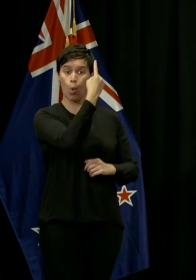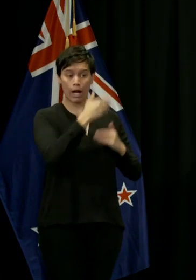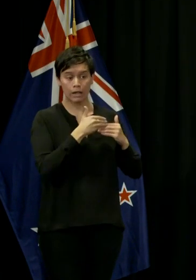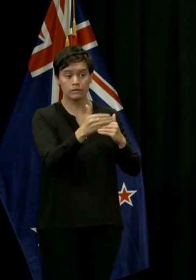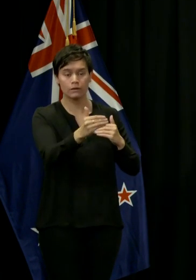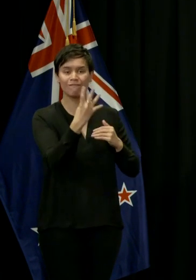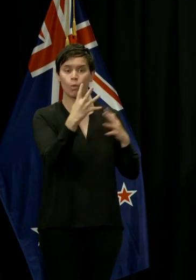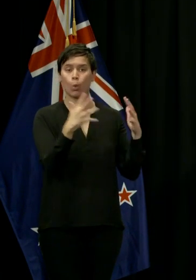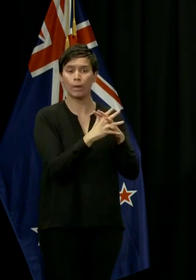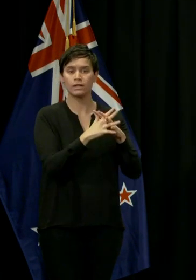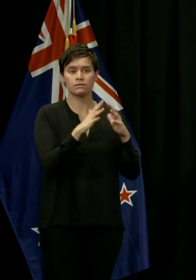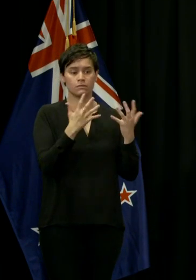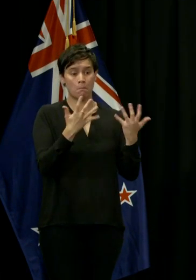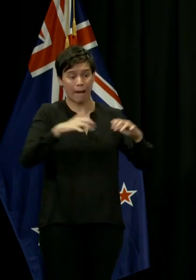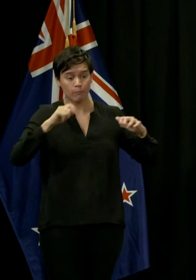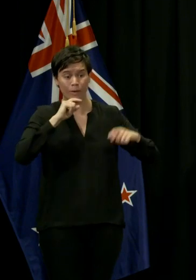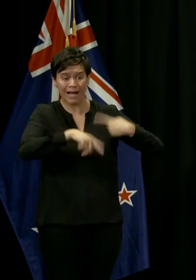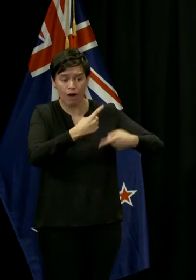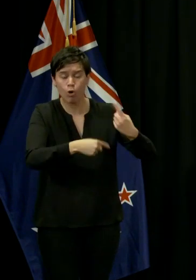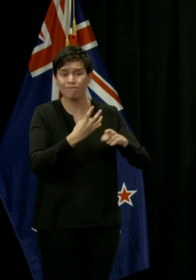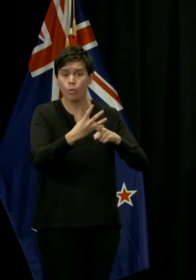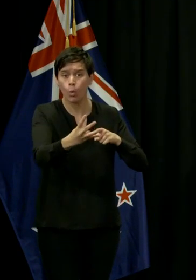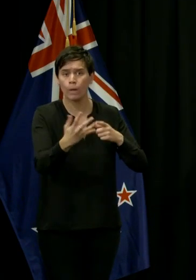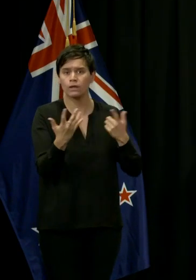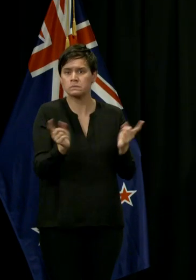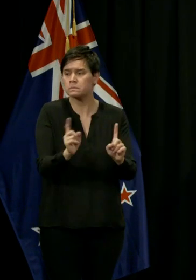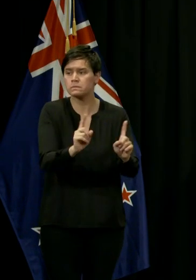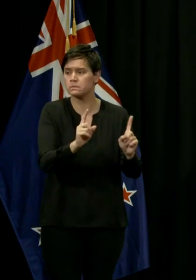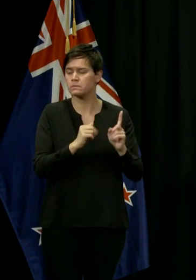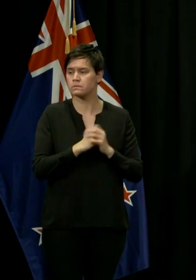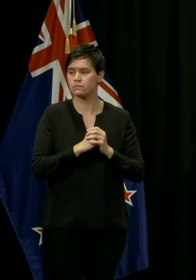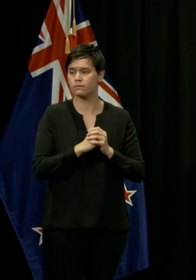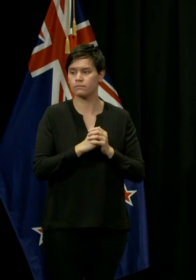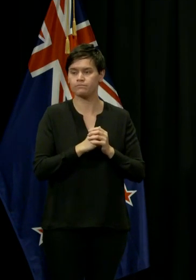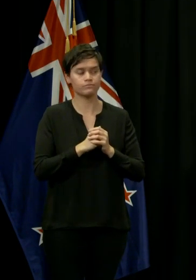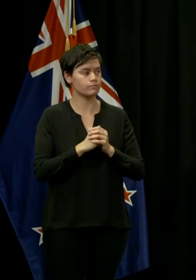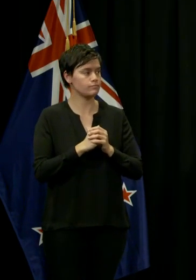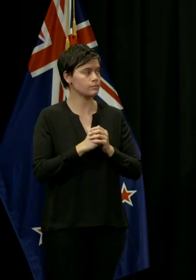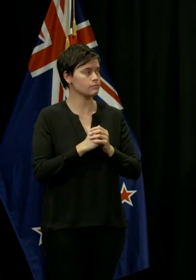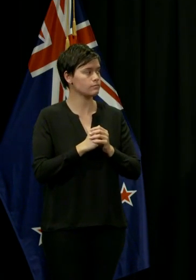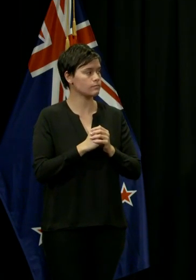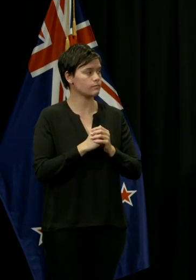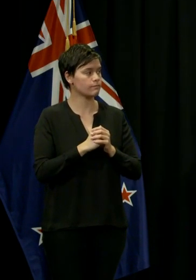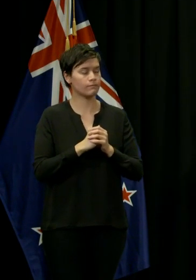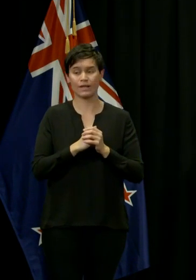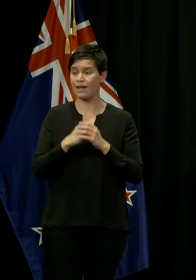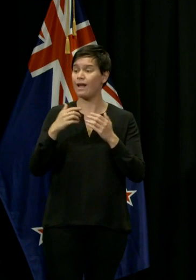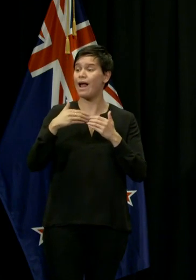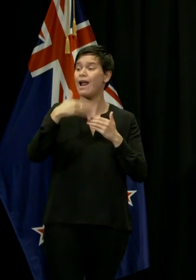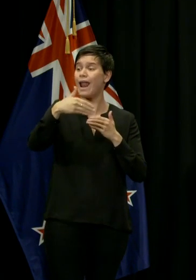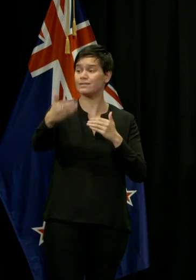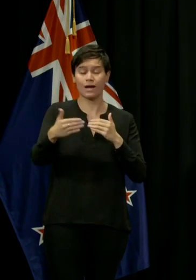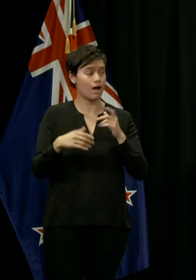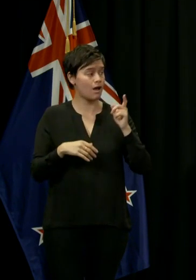next 4 weeks? The Leader of the House will speak a little bit to that when he speaks with you with his Minister of Education hat